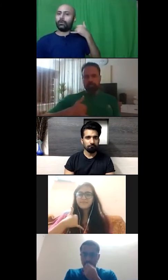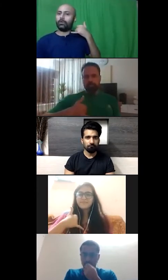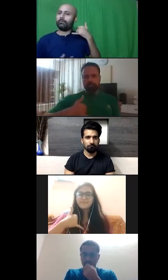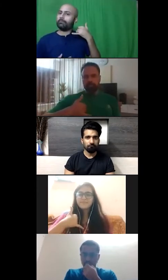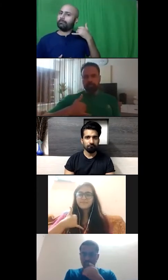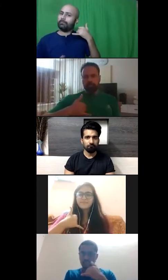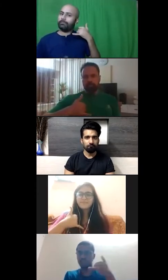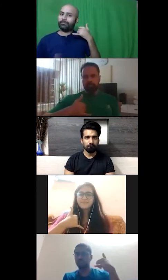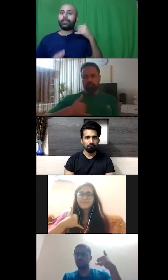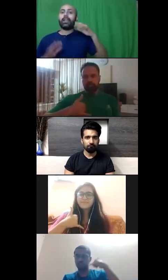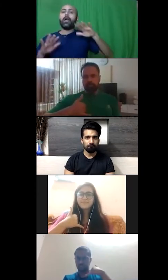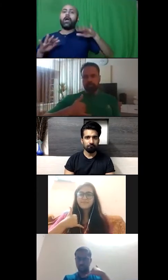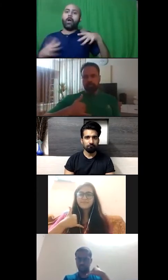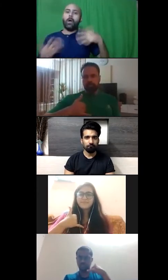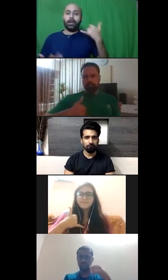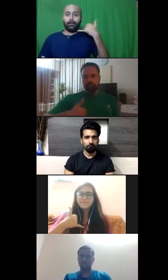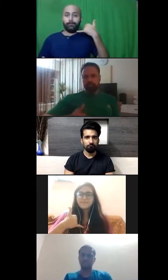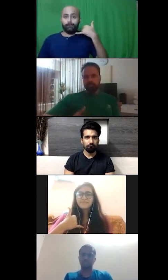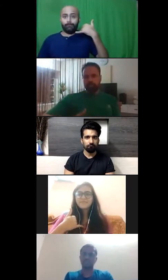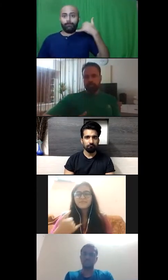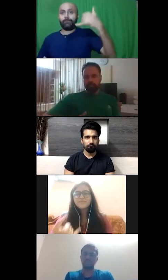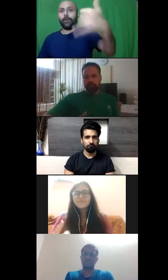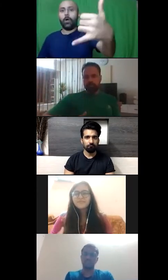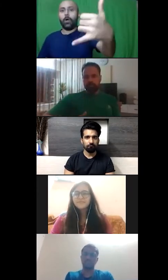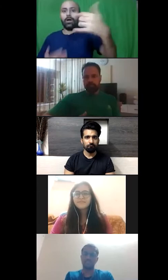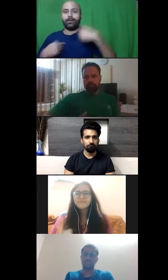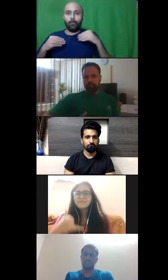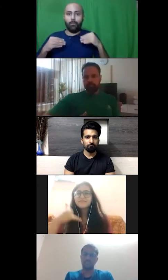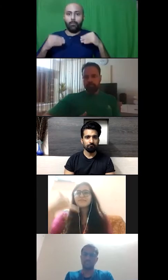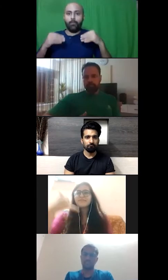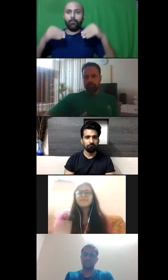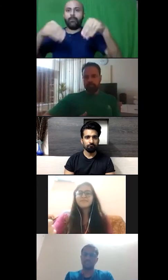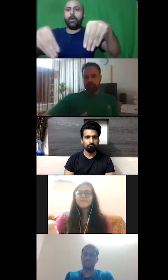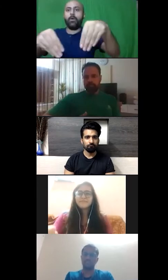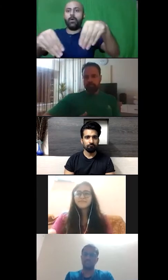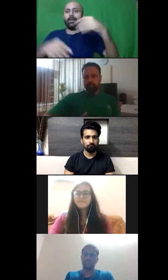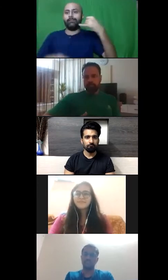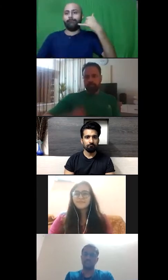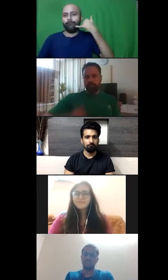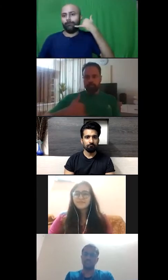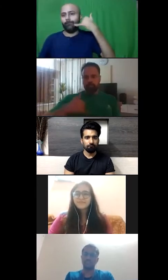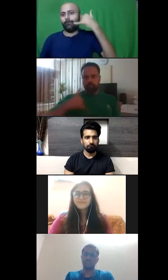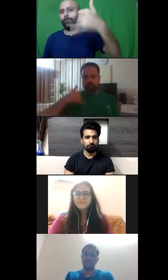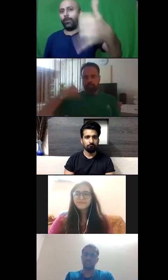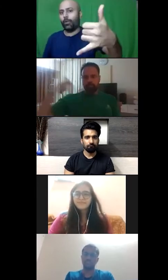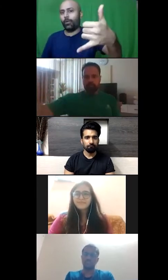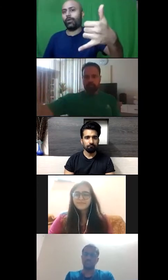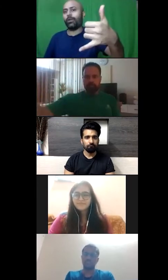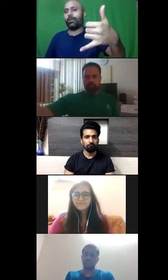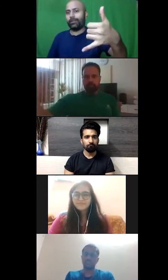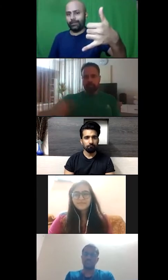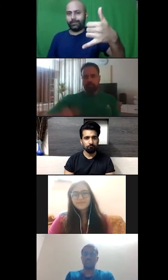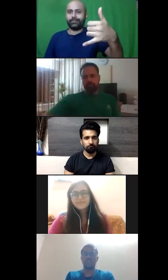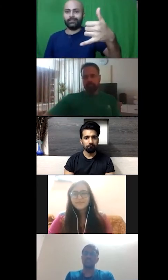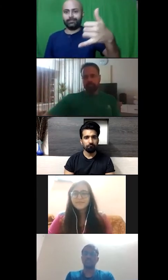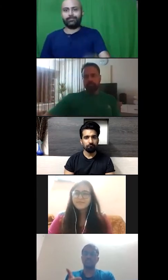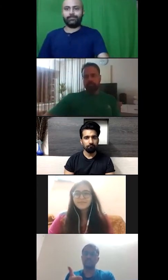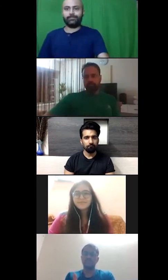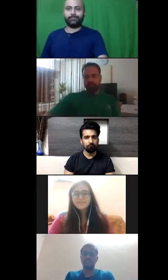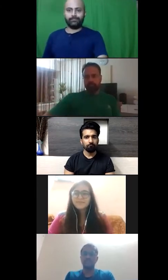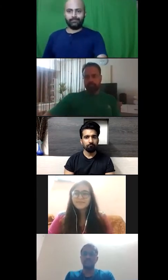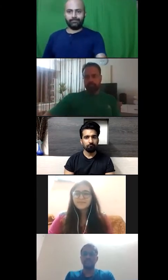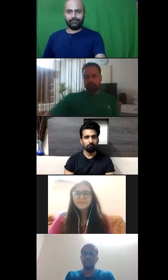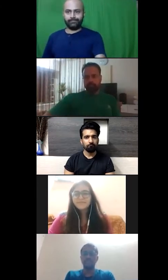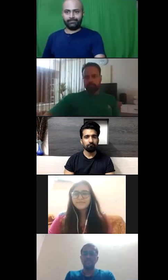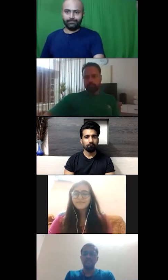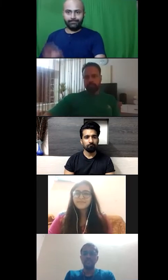If you're getting a call, then you have to sign like this way. If you are calling someone, then you have to move outward. Your hand, you have to